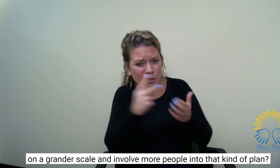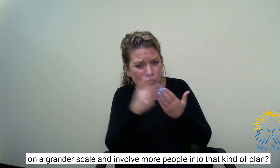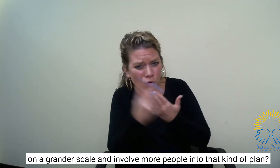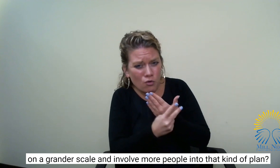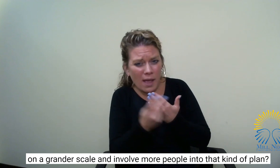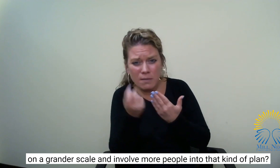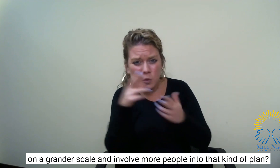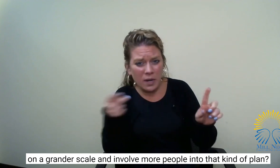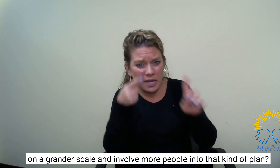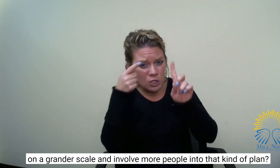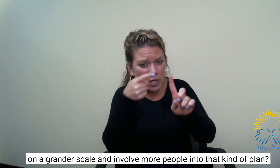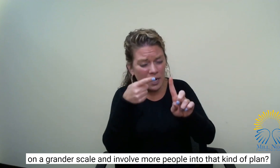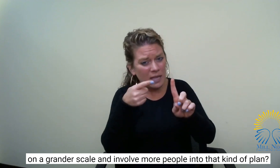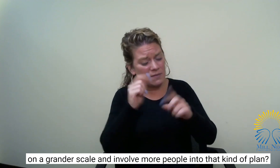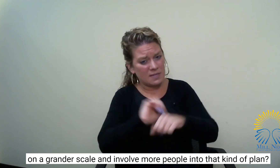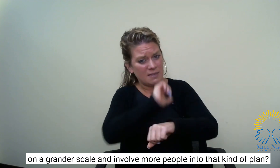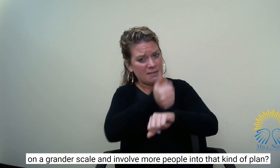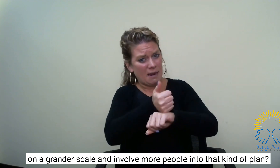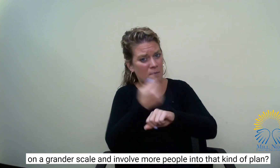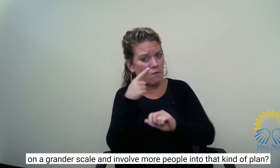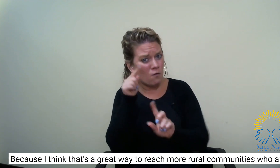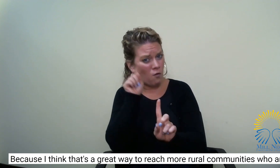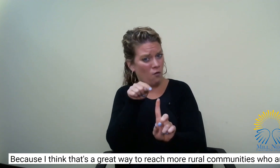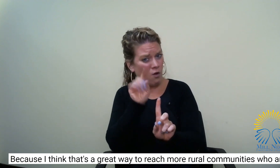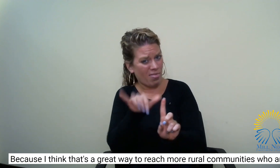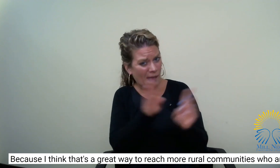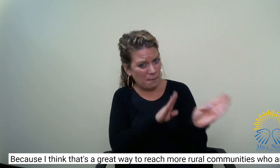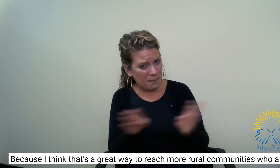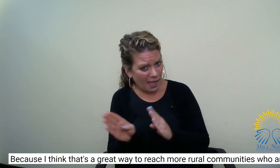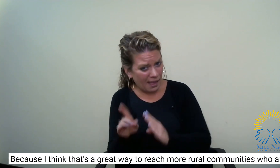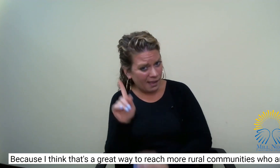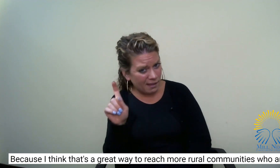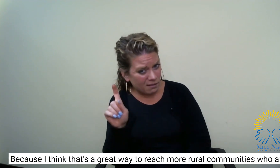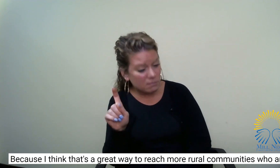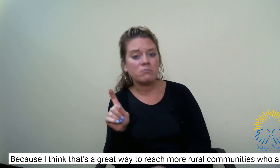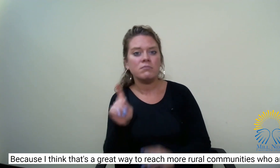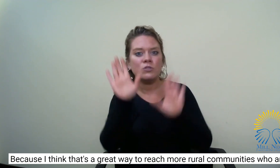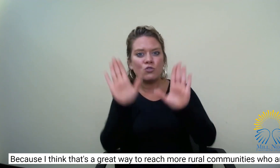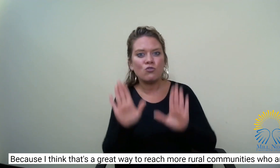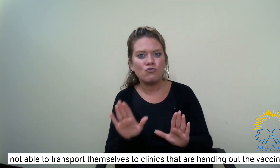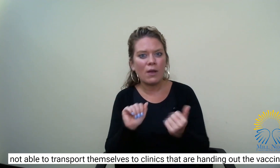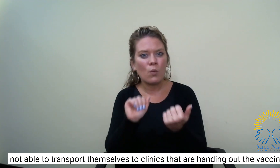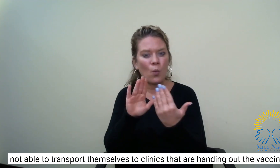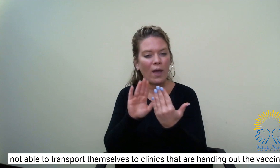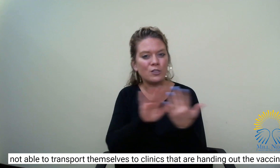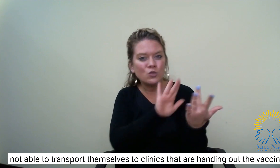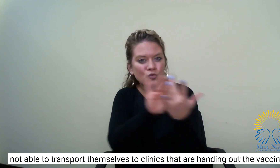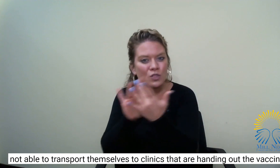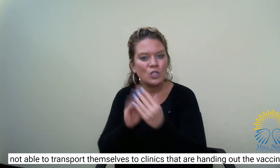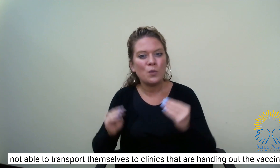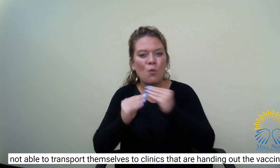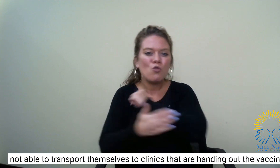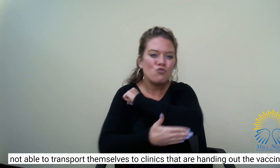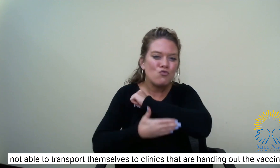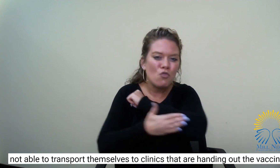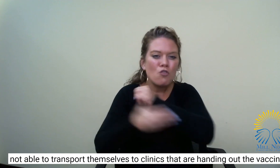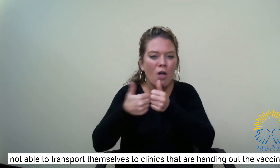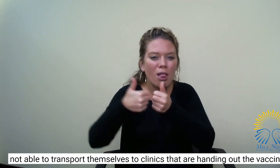and involve more people into that kind of plan? Because I think that's a great way to reach more rural communities who are not able to transport themselves